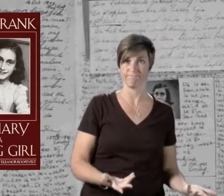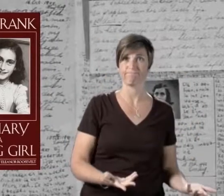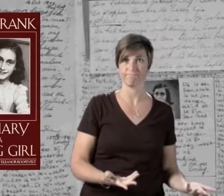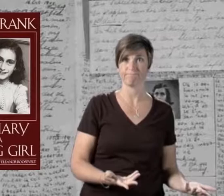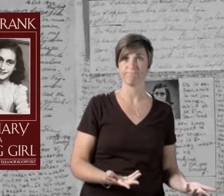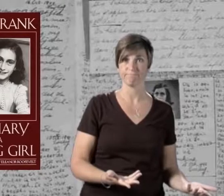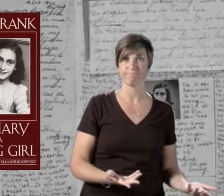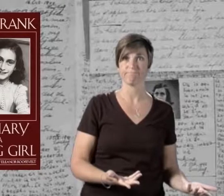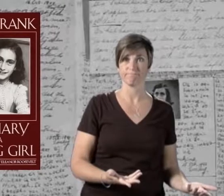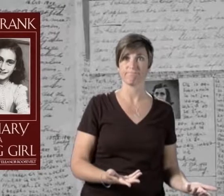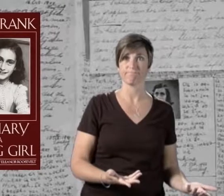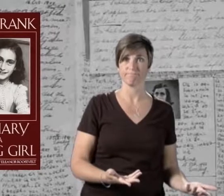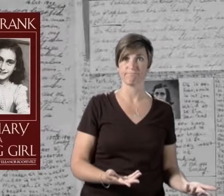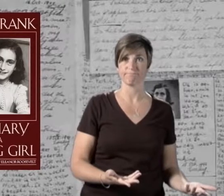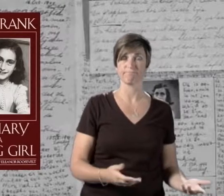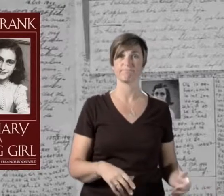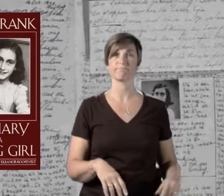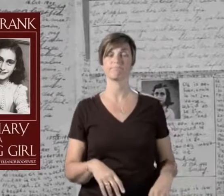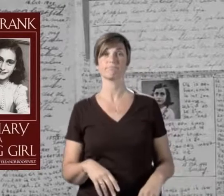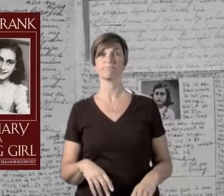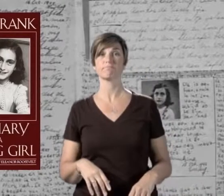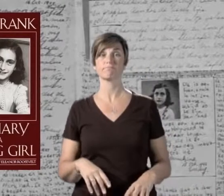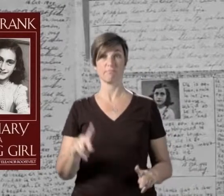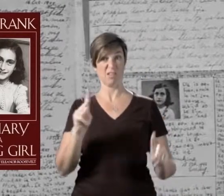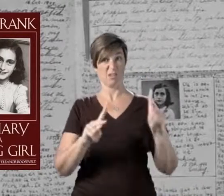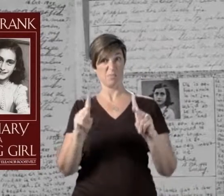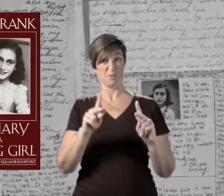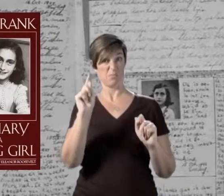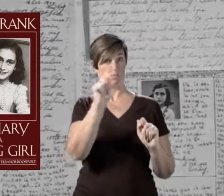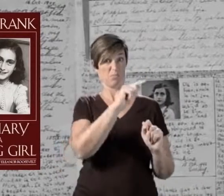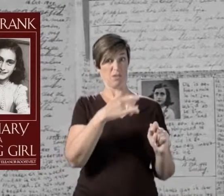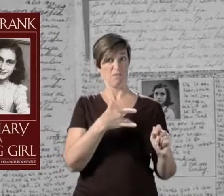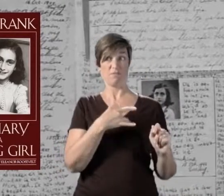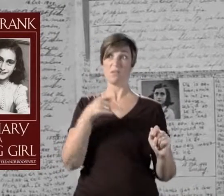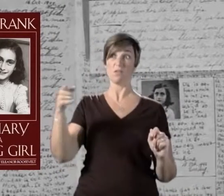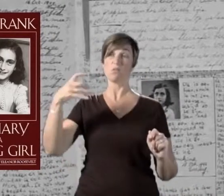us. Problems for which we are probably much too young,